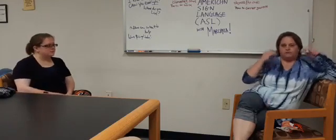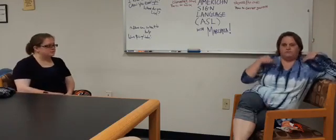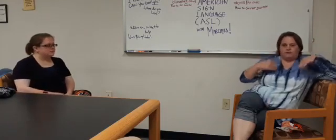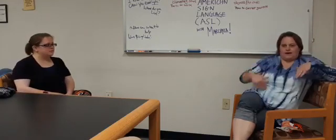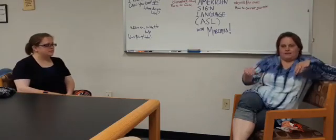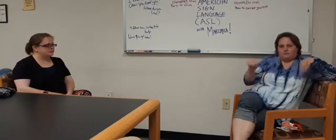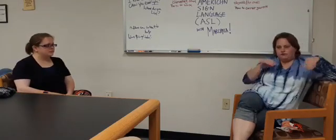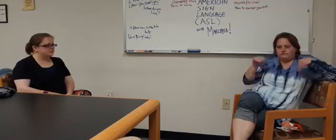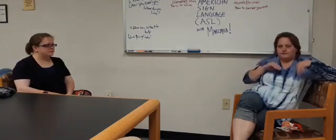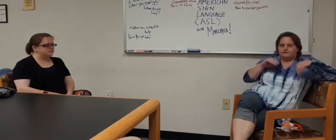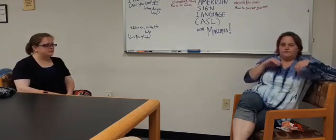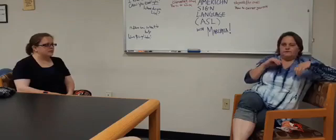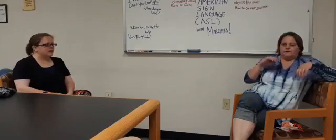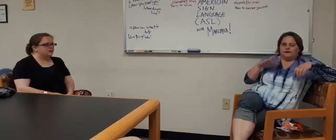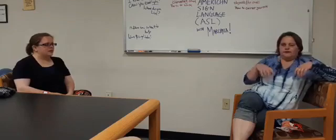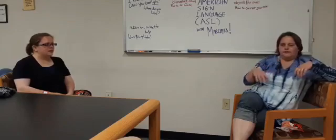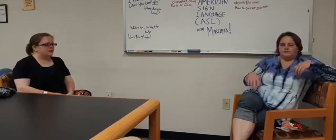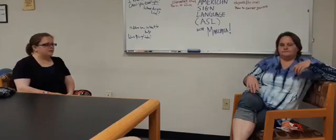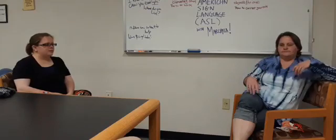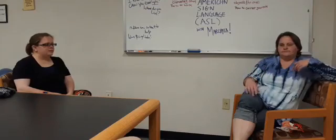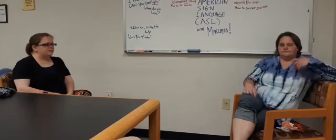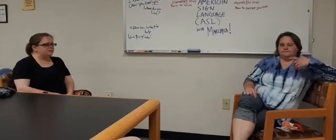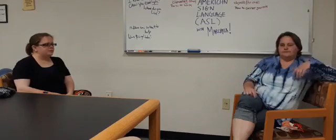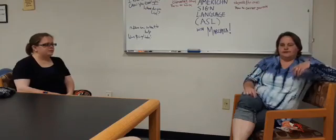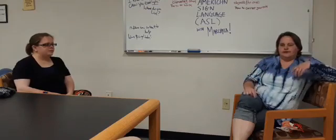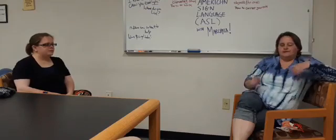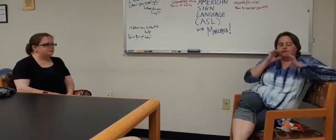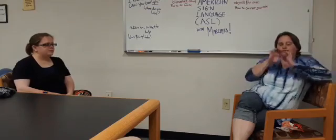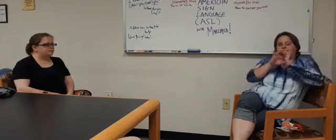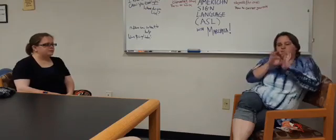body movement or like for example,